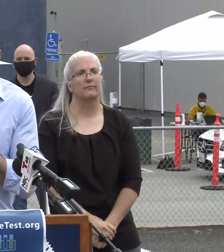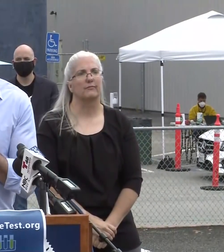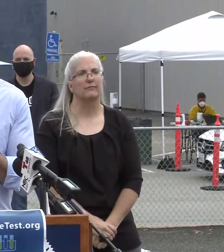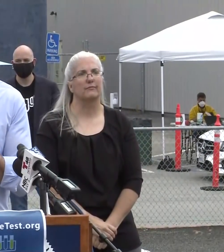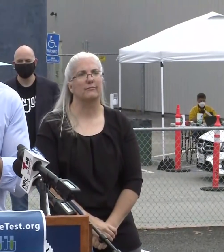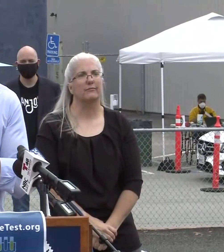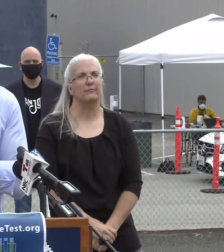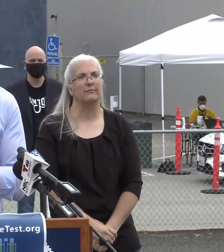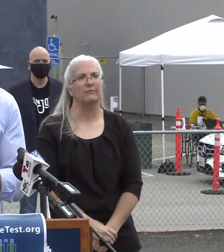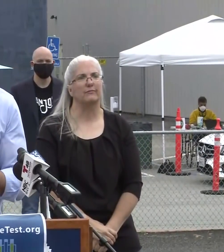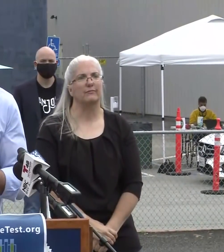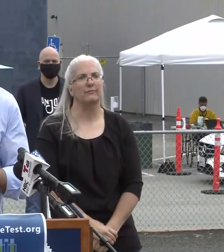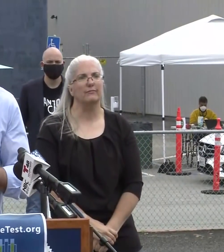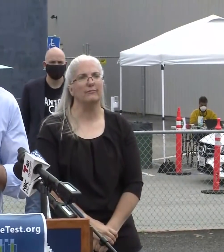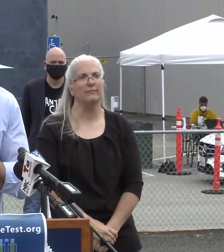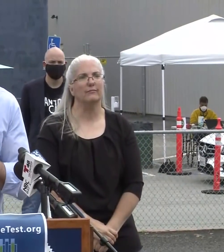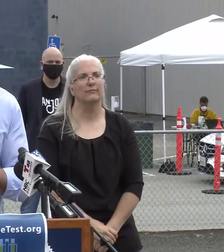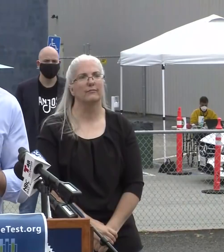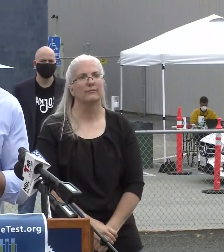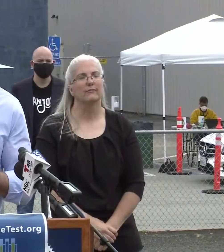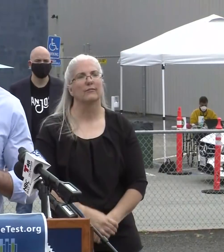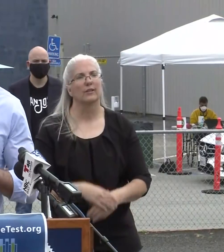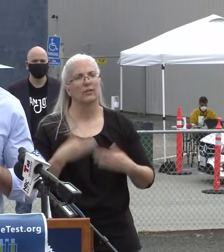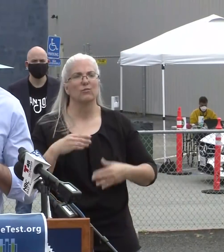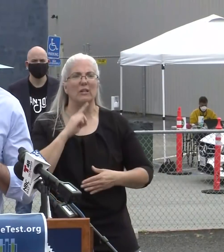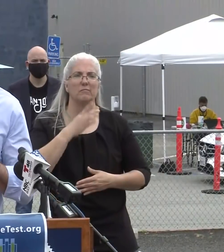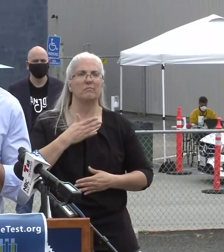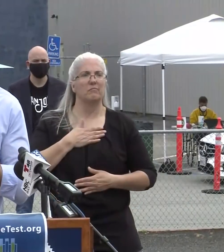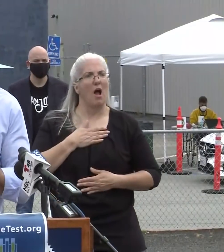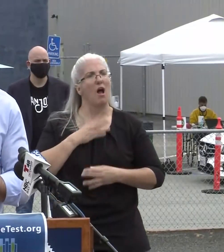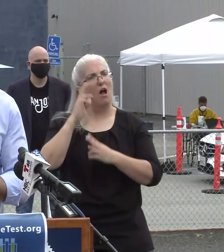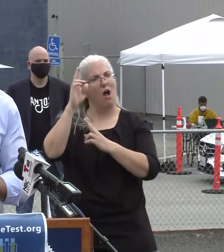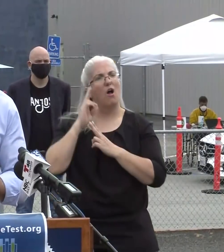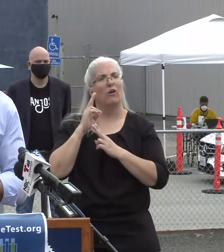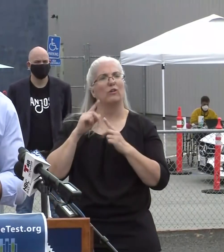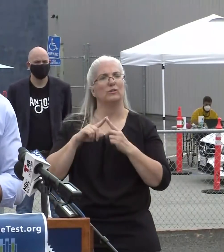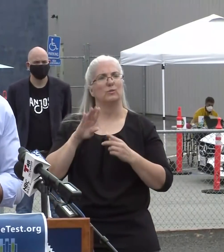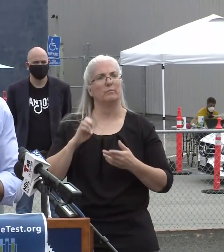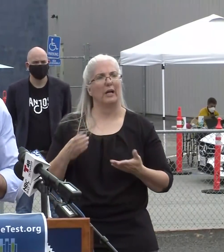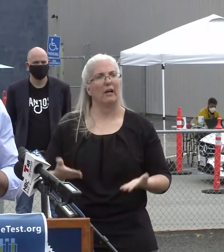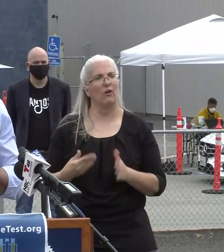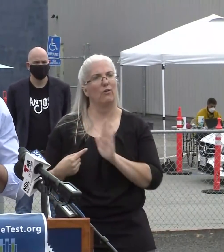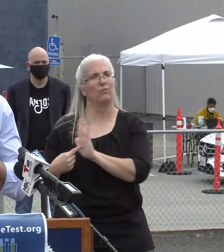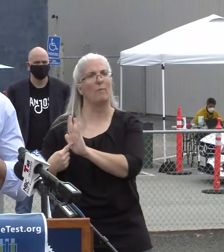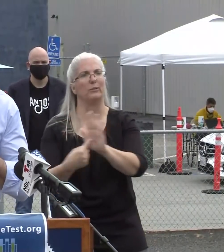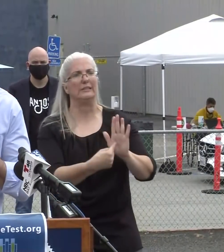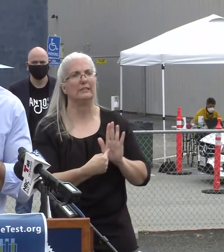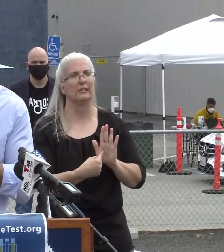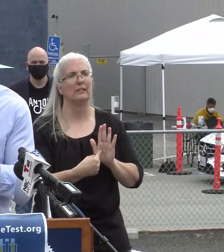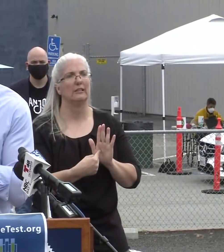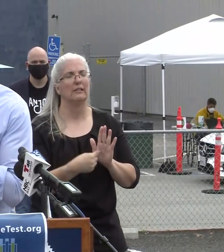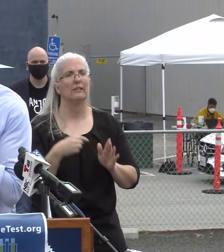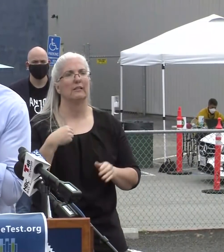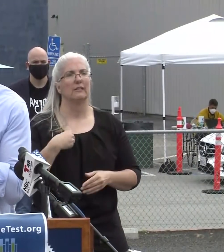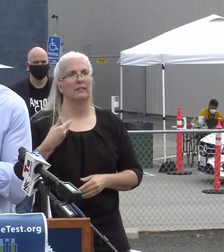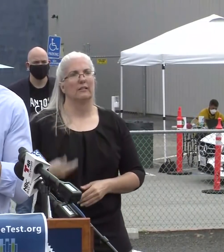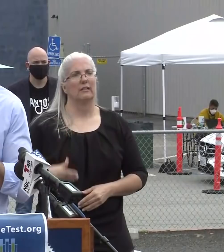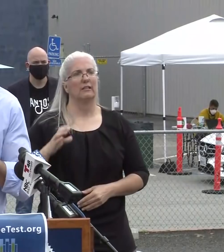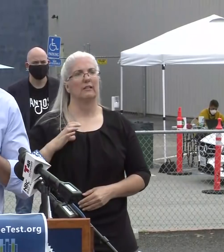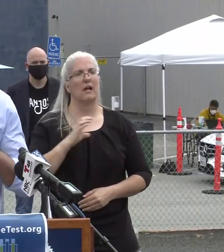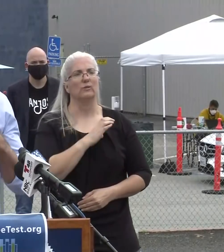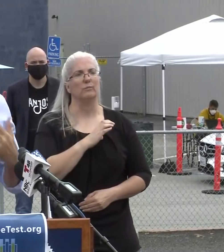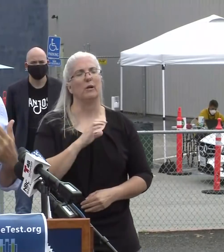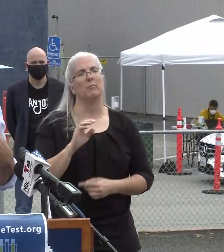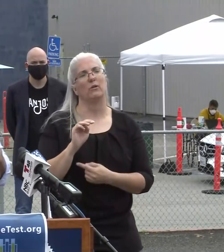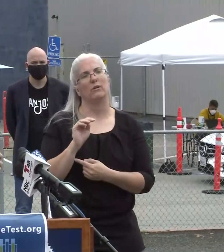And we're honored, of course, to be in the district of Councilmember Magdalena Carrasco. And we're also fortunate that